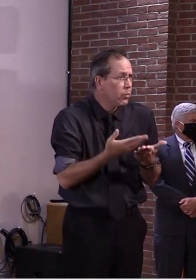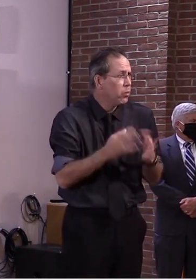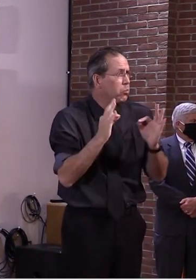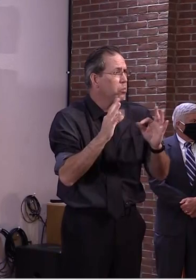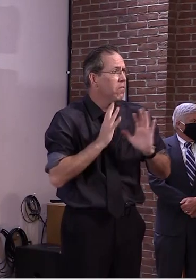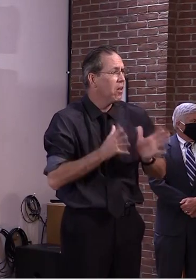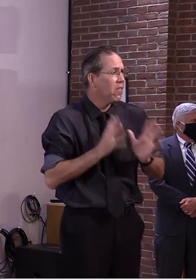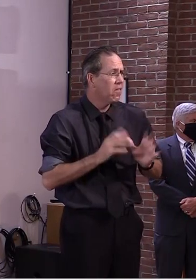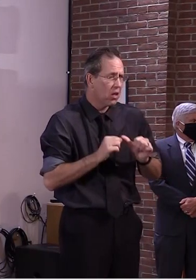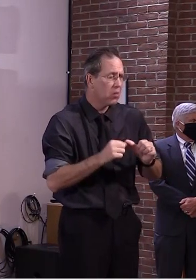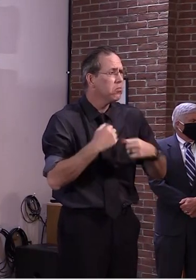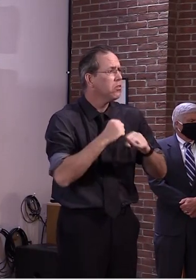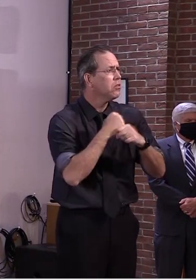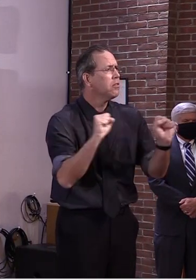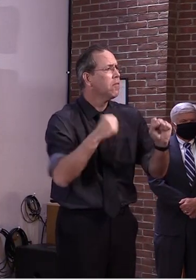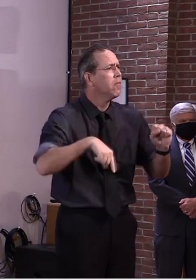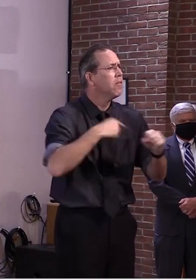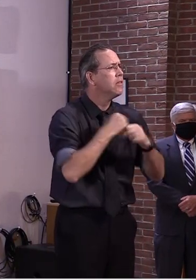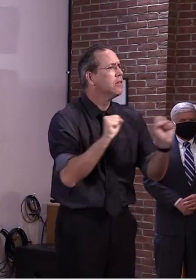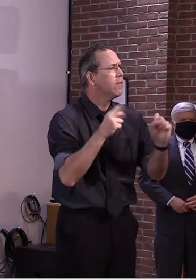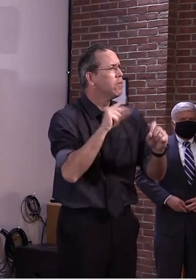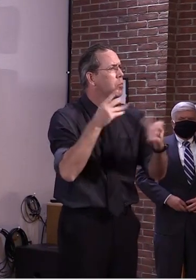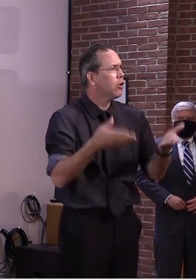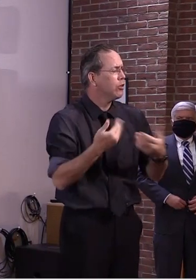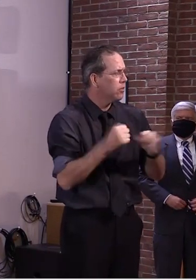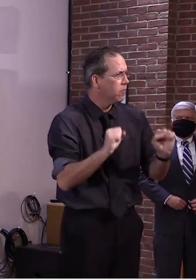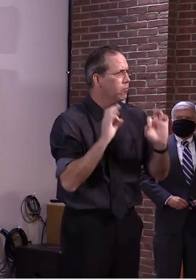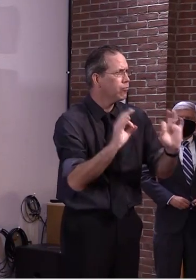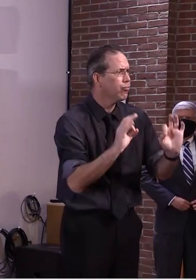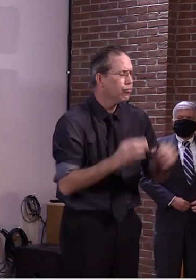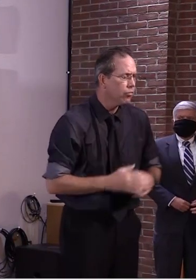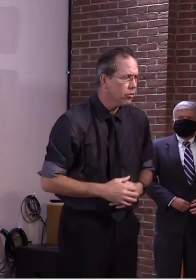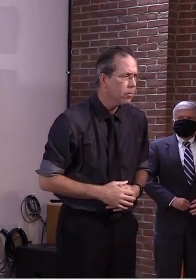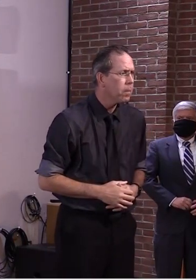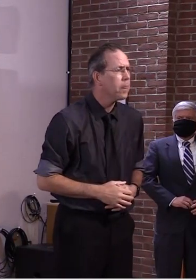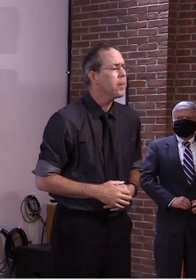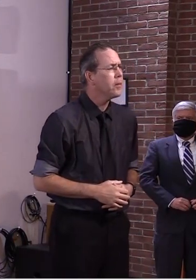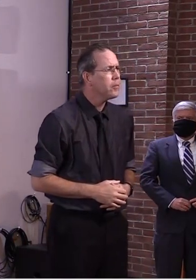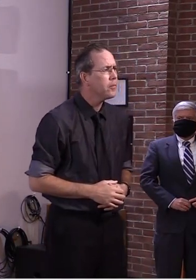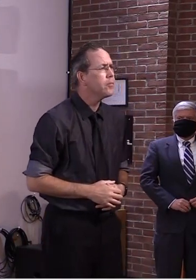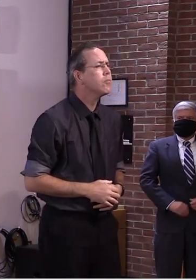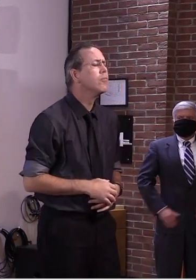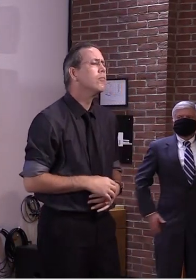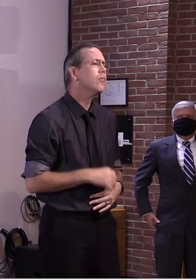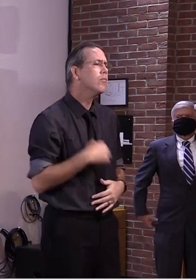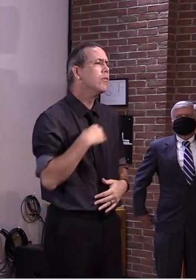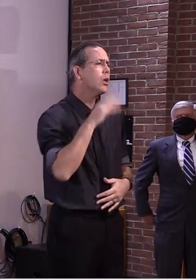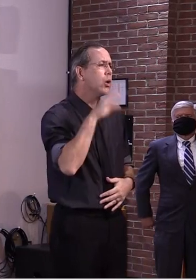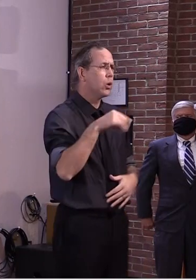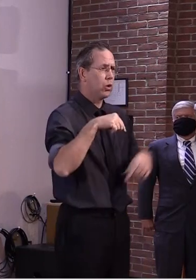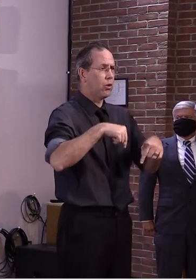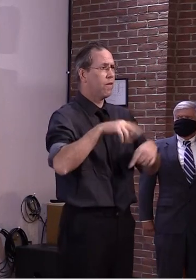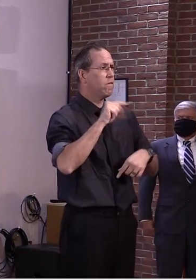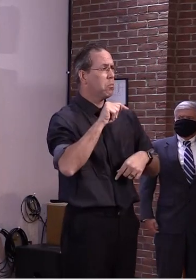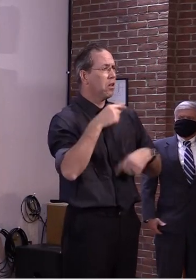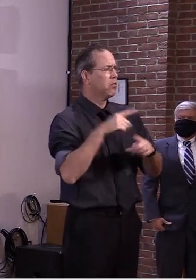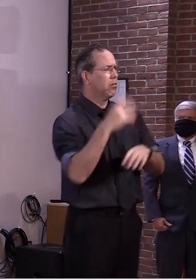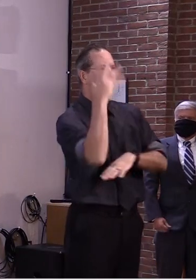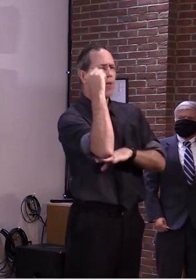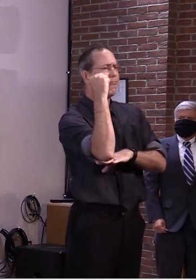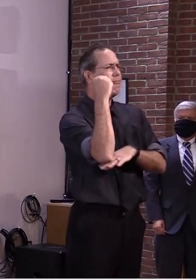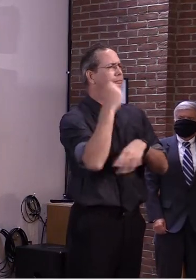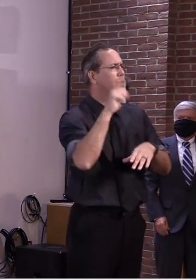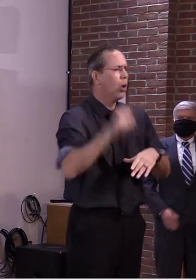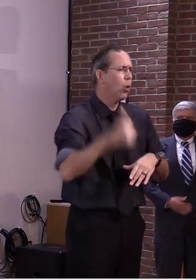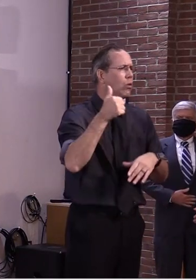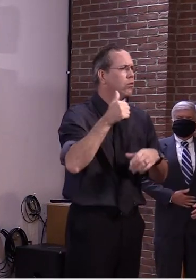this restart. But again, even though we are by far the safest state in the nation, with